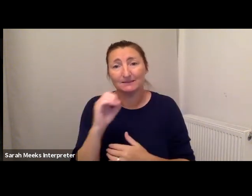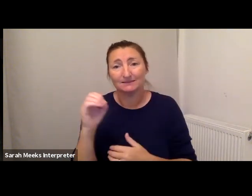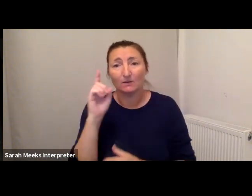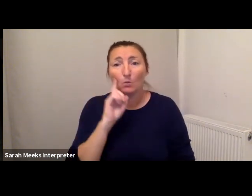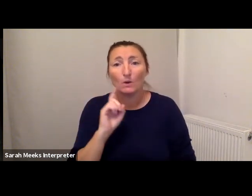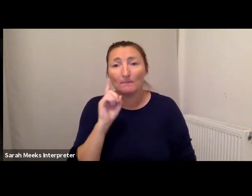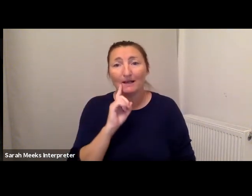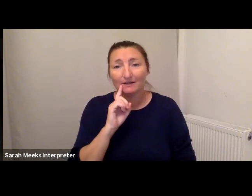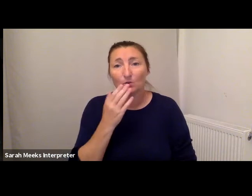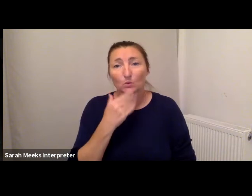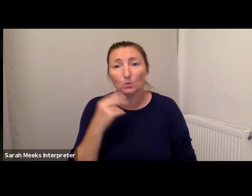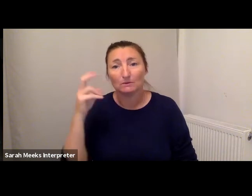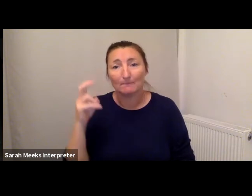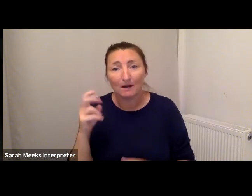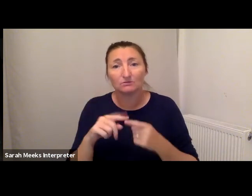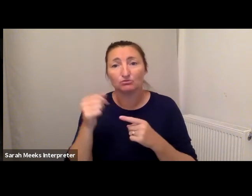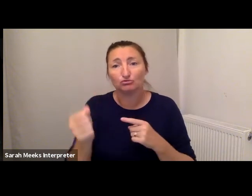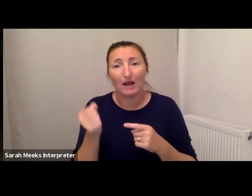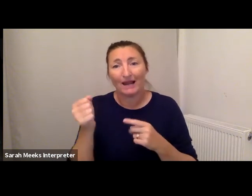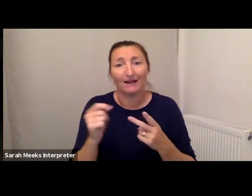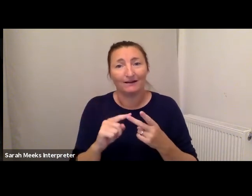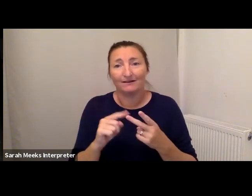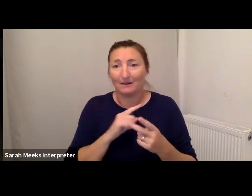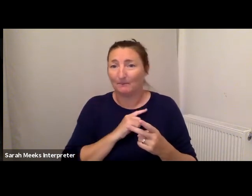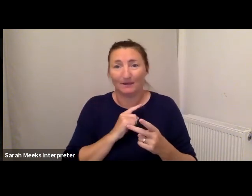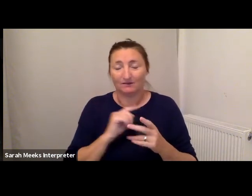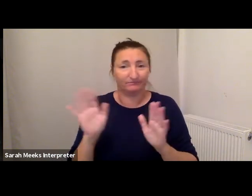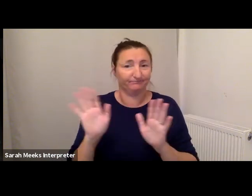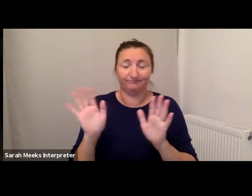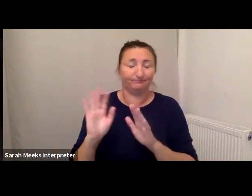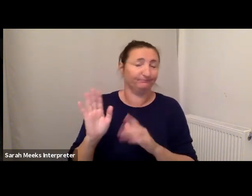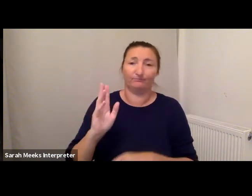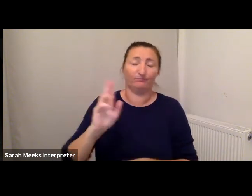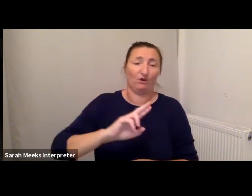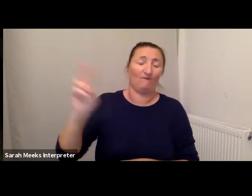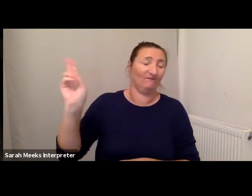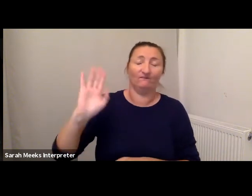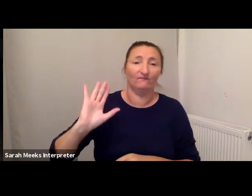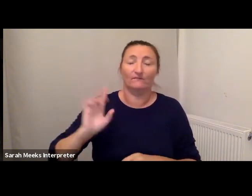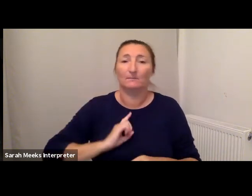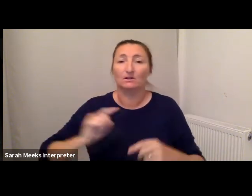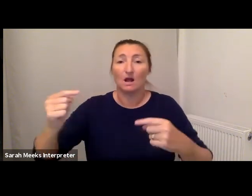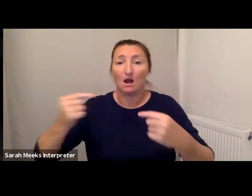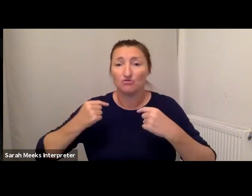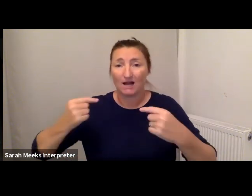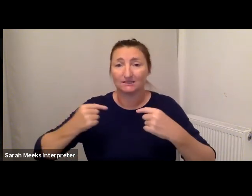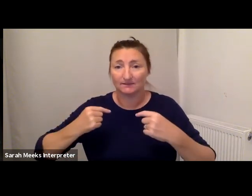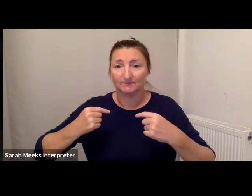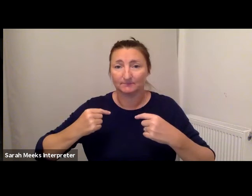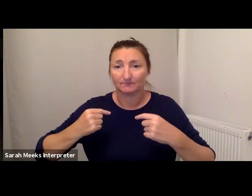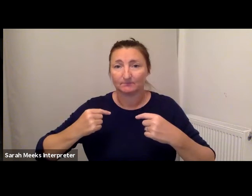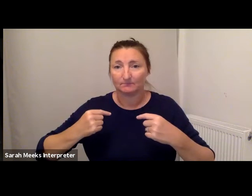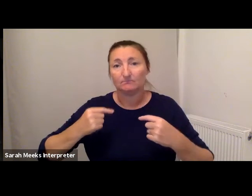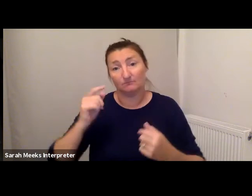women because of the challenges that women faced. And just in the 1 year that this